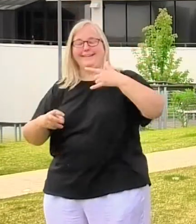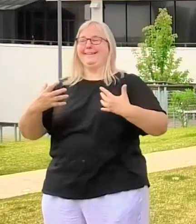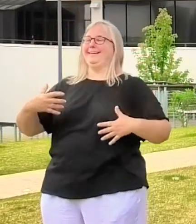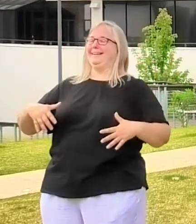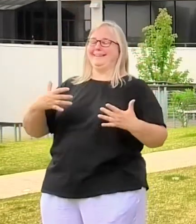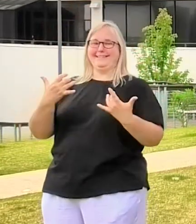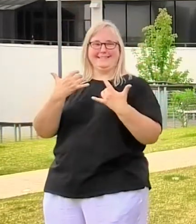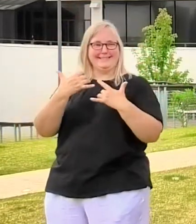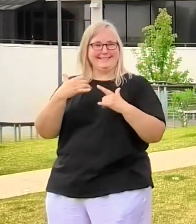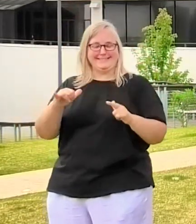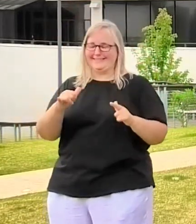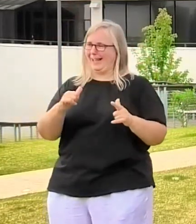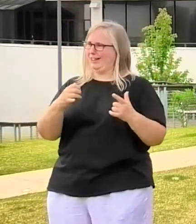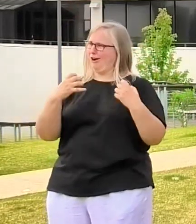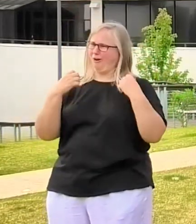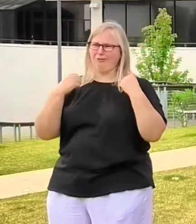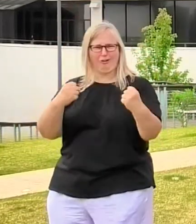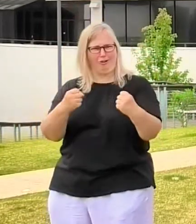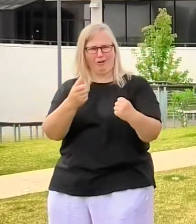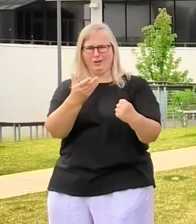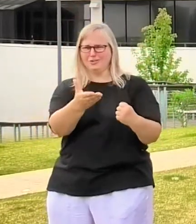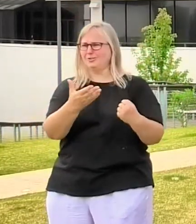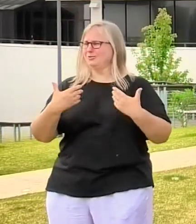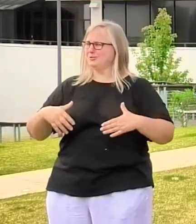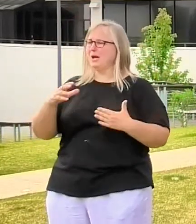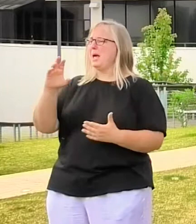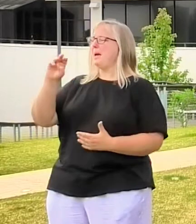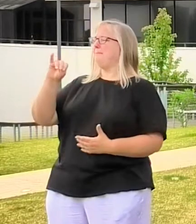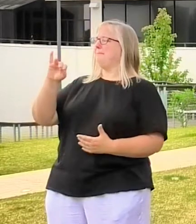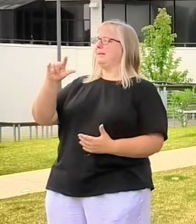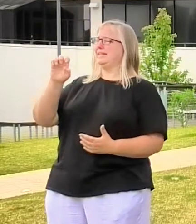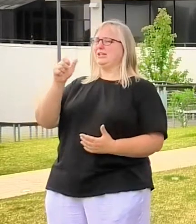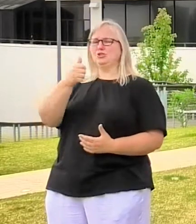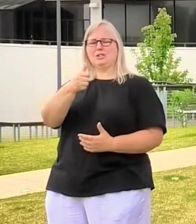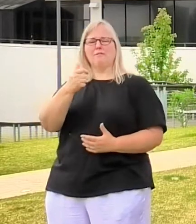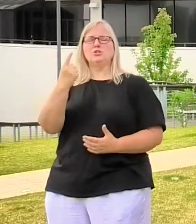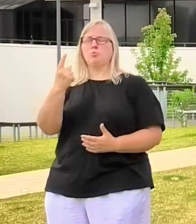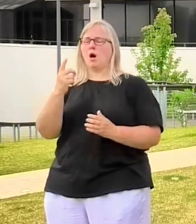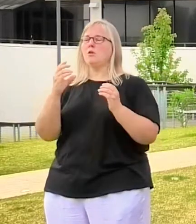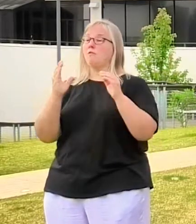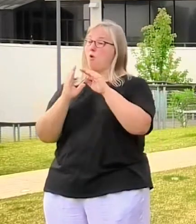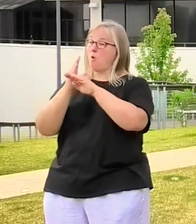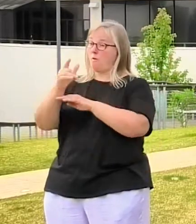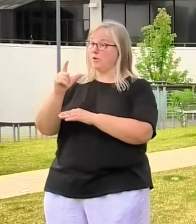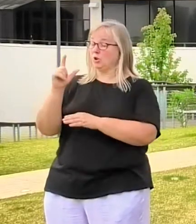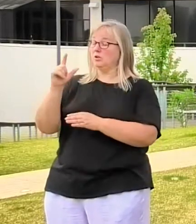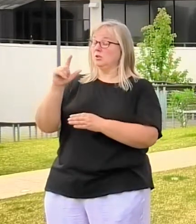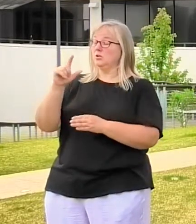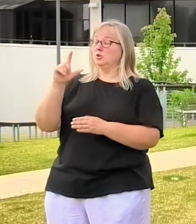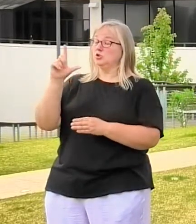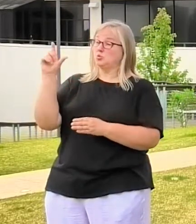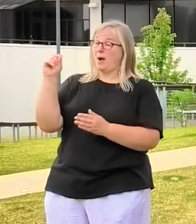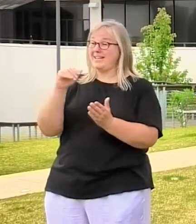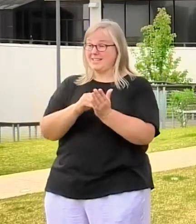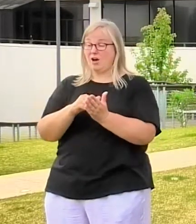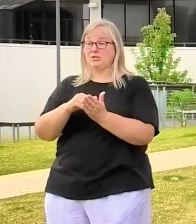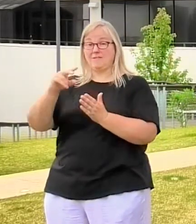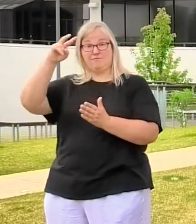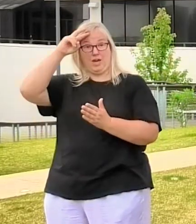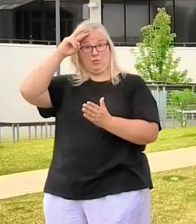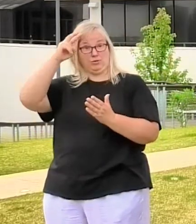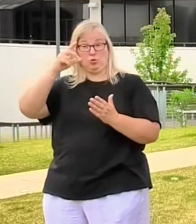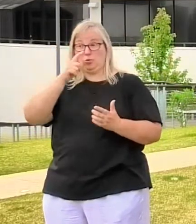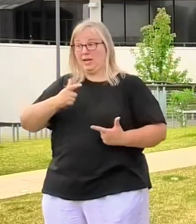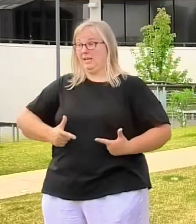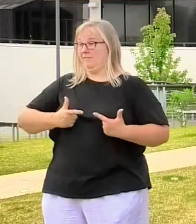the picture of courage. Millie is just one of more than 20,000 of our veterans right here in